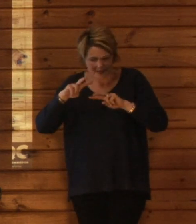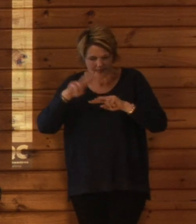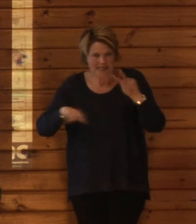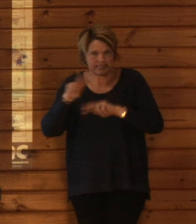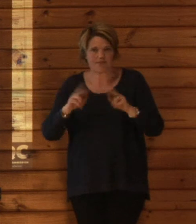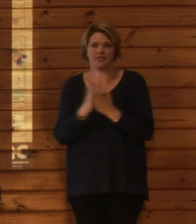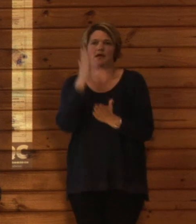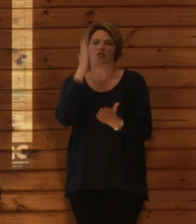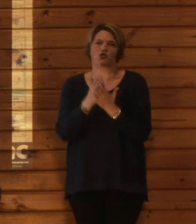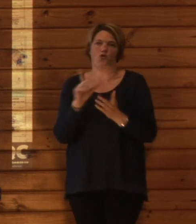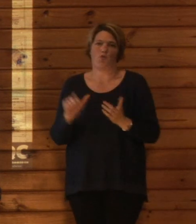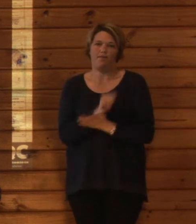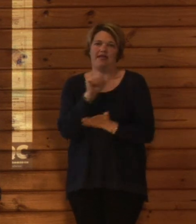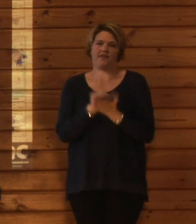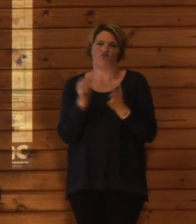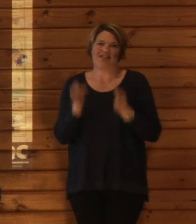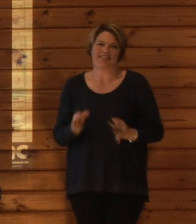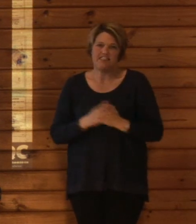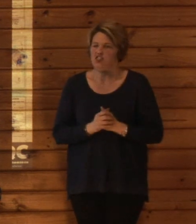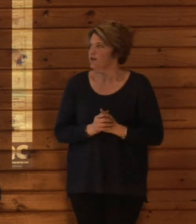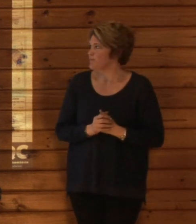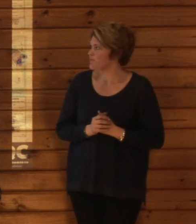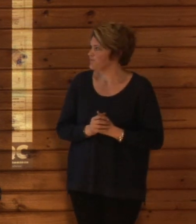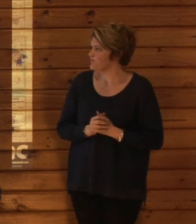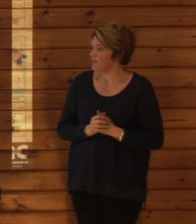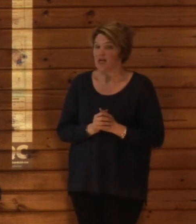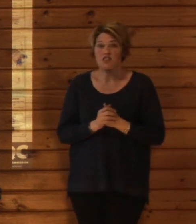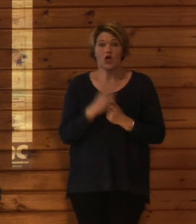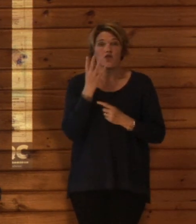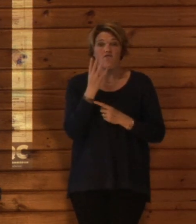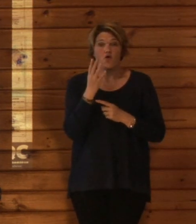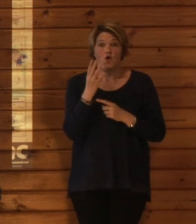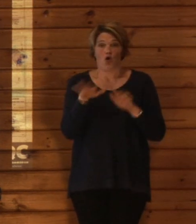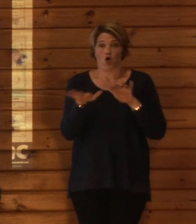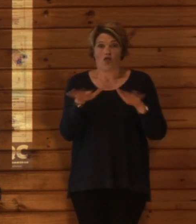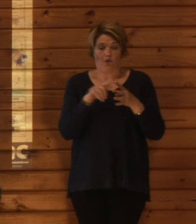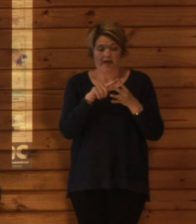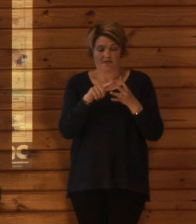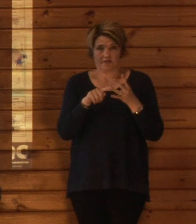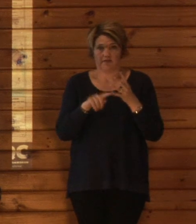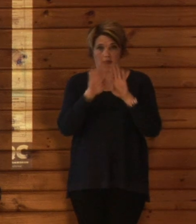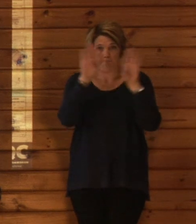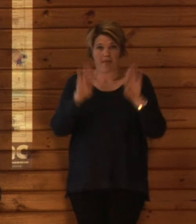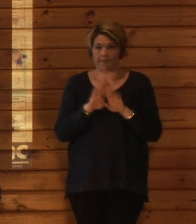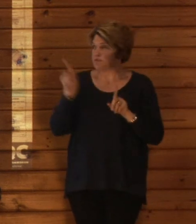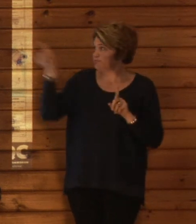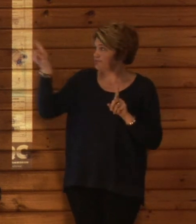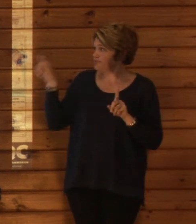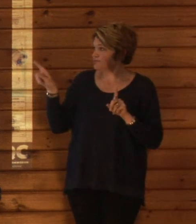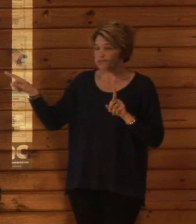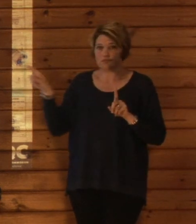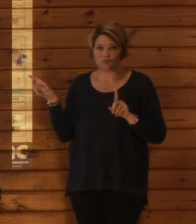So this is the maps for each of those four earthquakes. All these sort of maps are available in the EQC Stage 3 report, which I saw out by the door